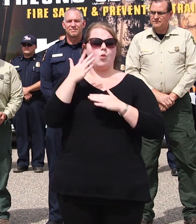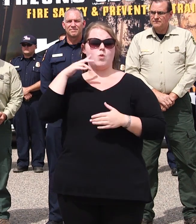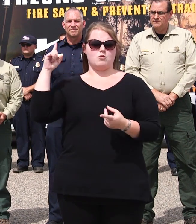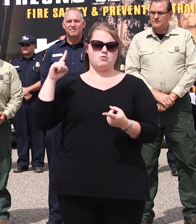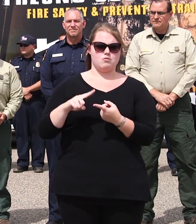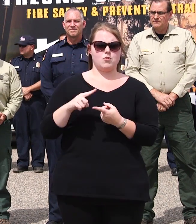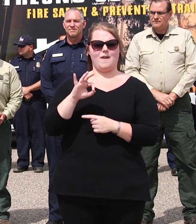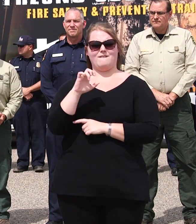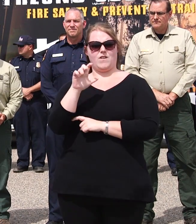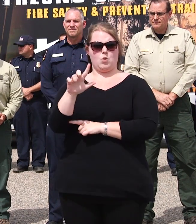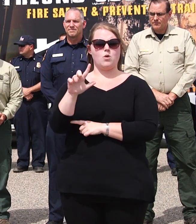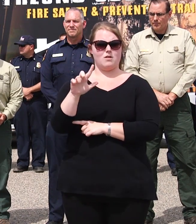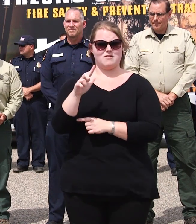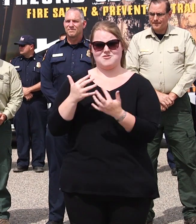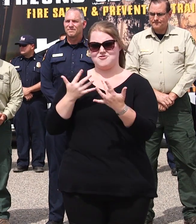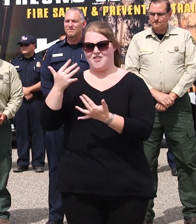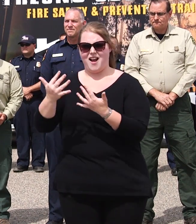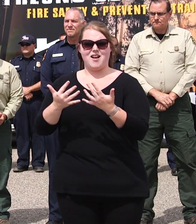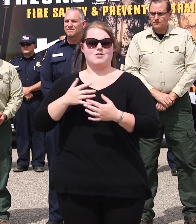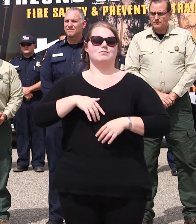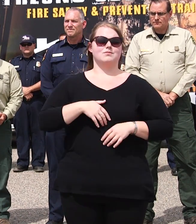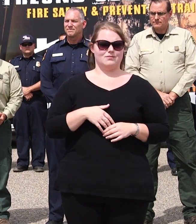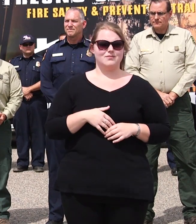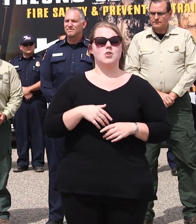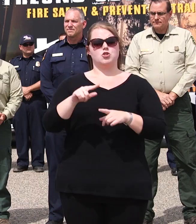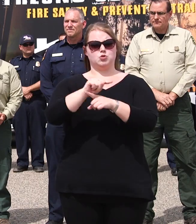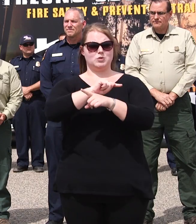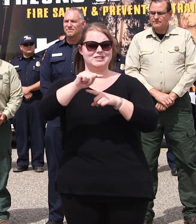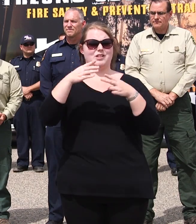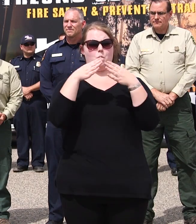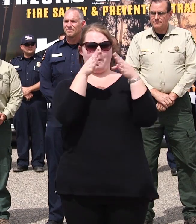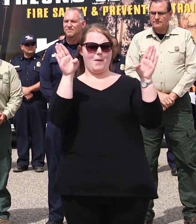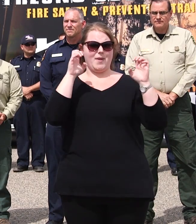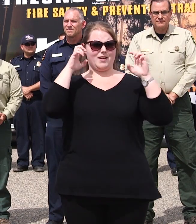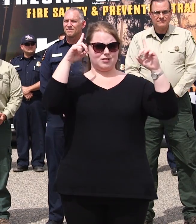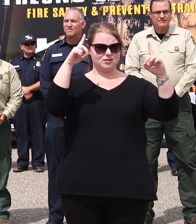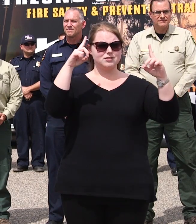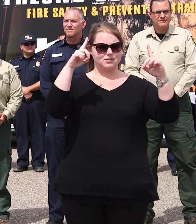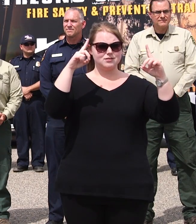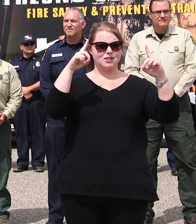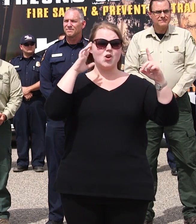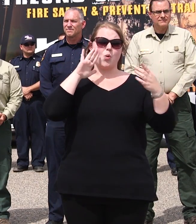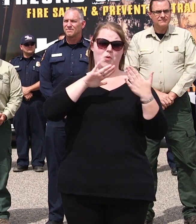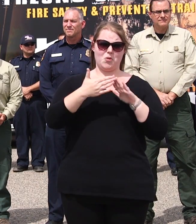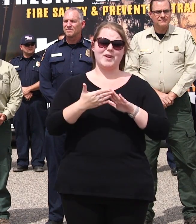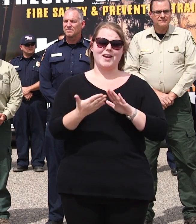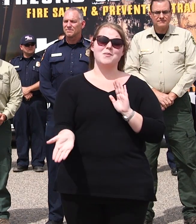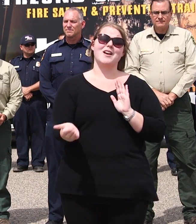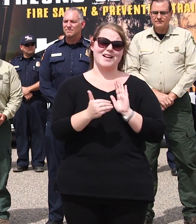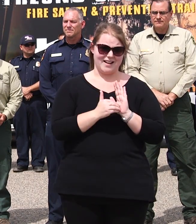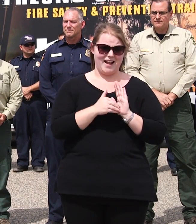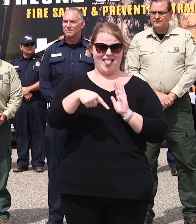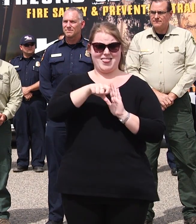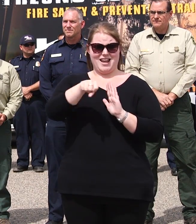reduction, training, and public education in what is shaping up to be another busy fire